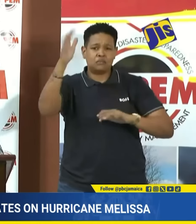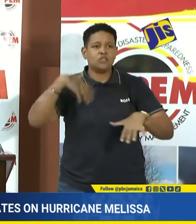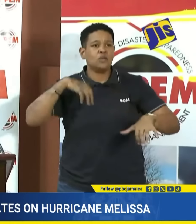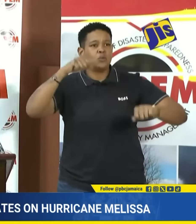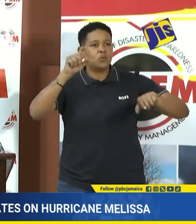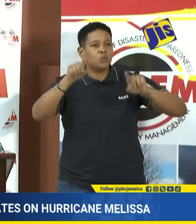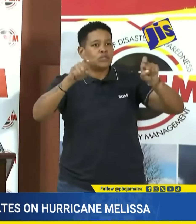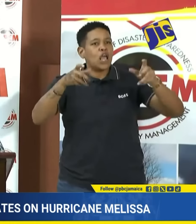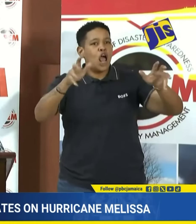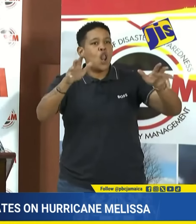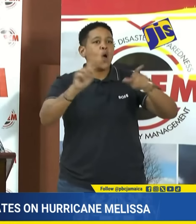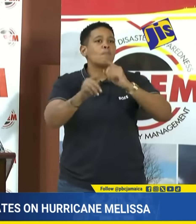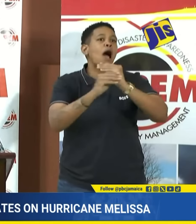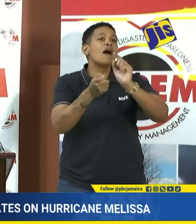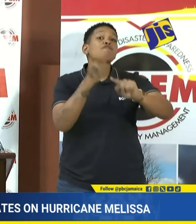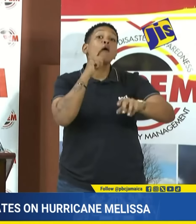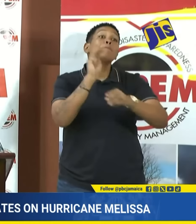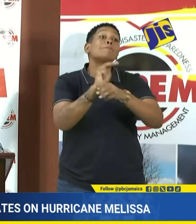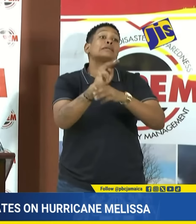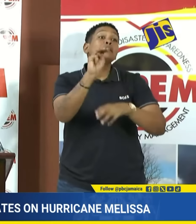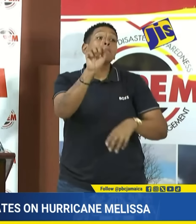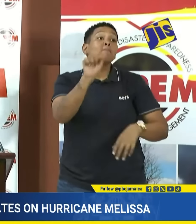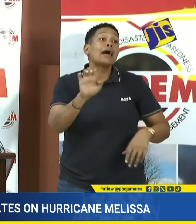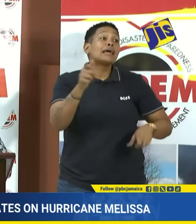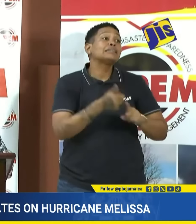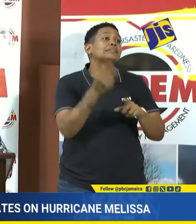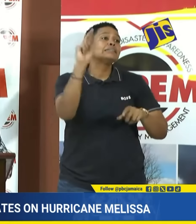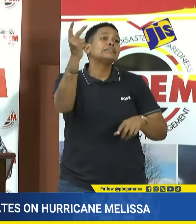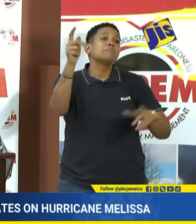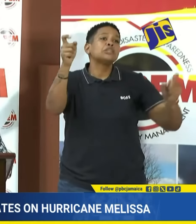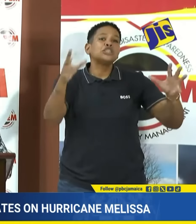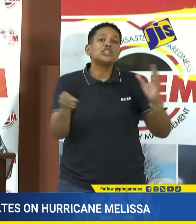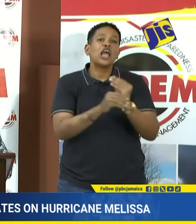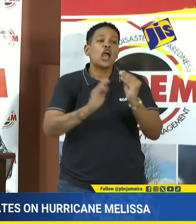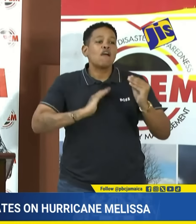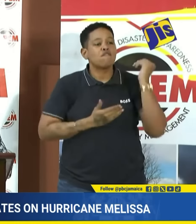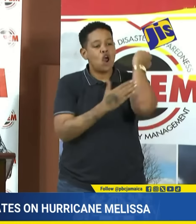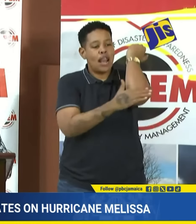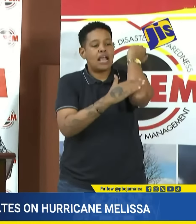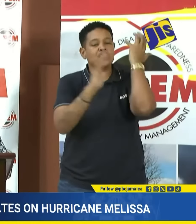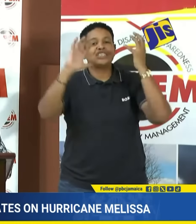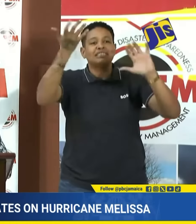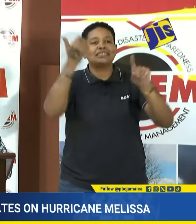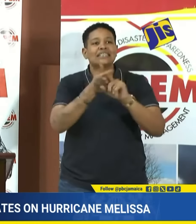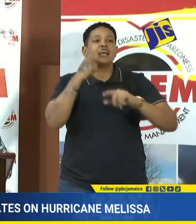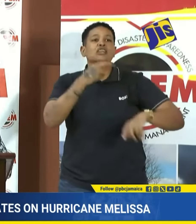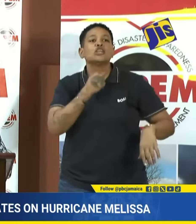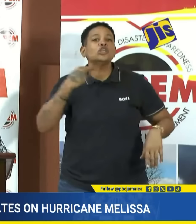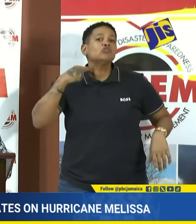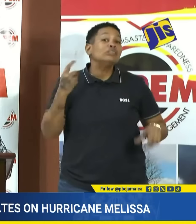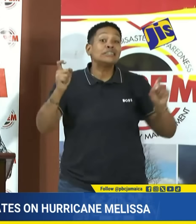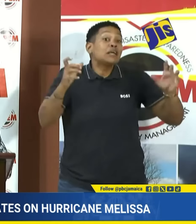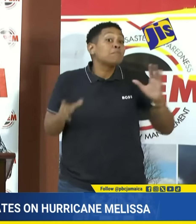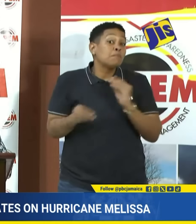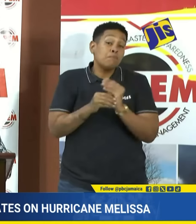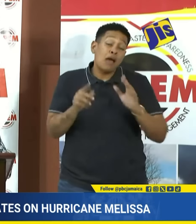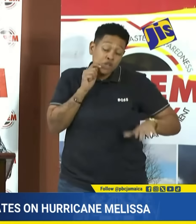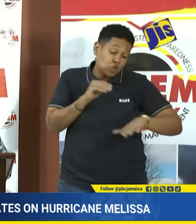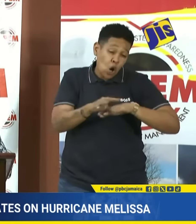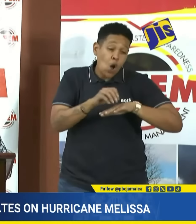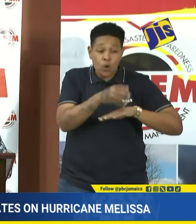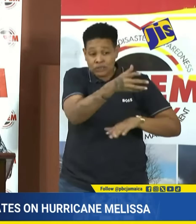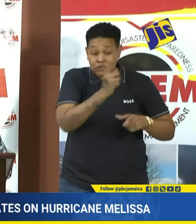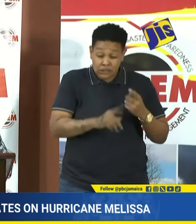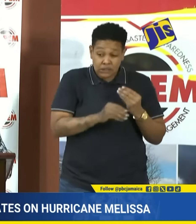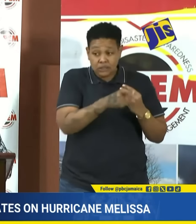take questions, but it will be from Minister Mackenzie, the Deputy Chair of our National Disaster Risk Management